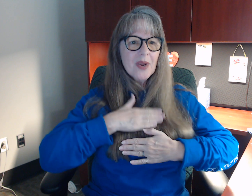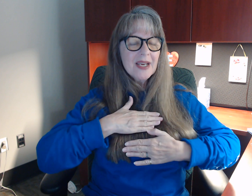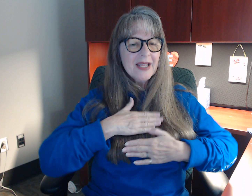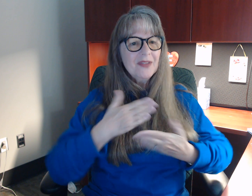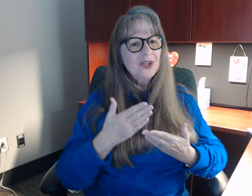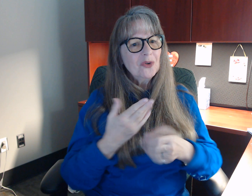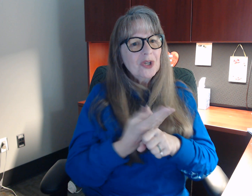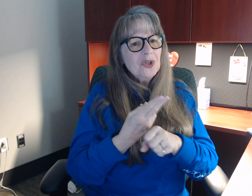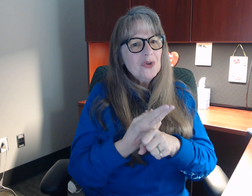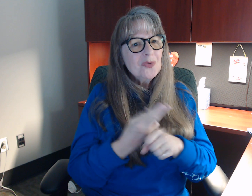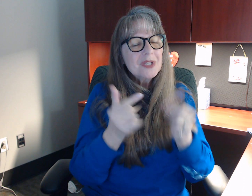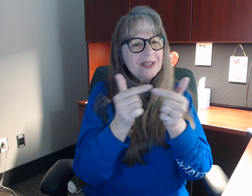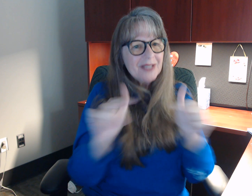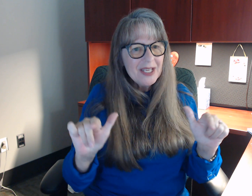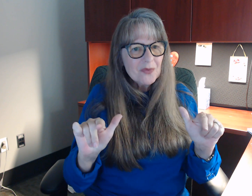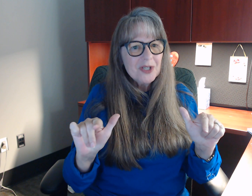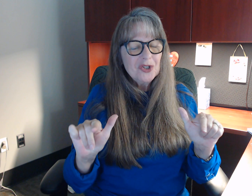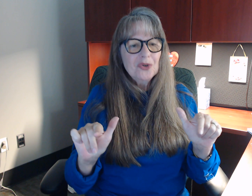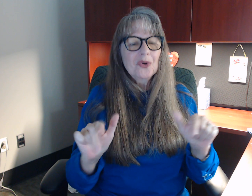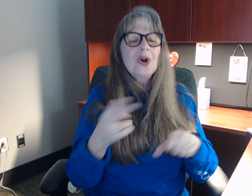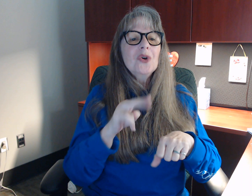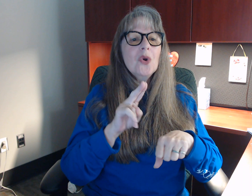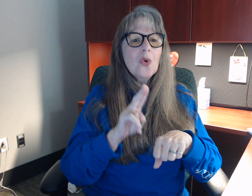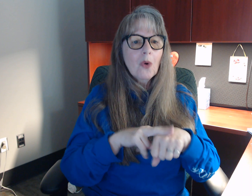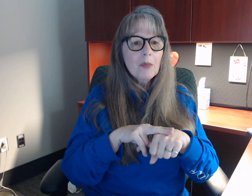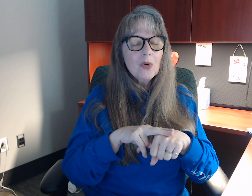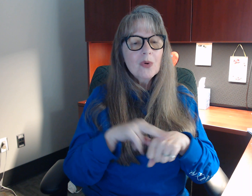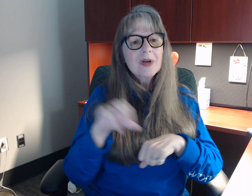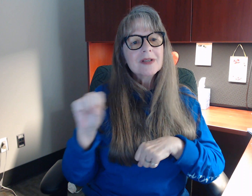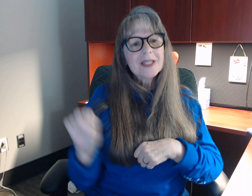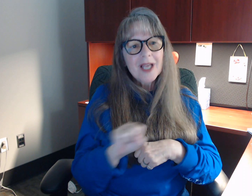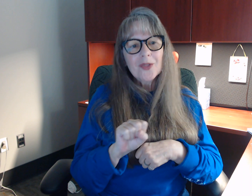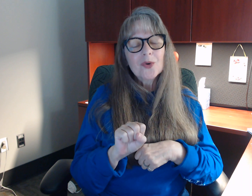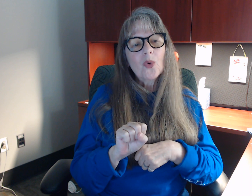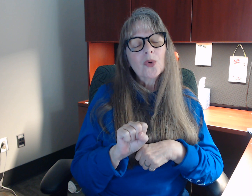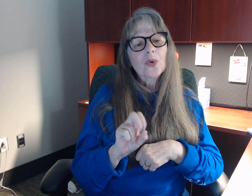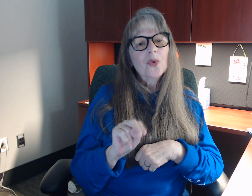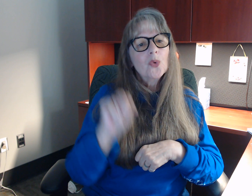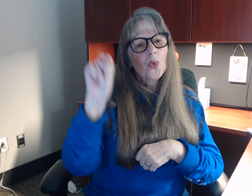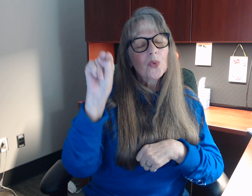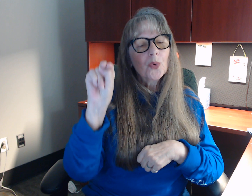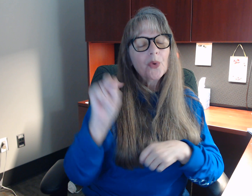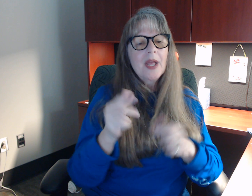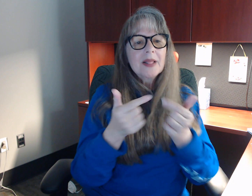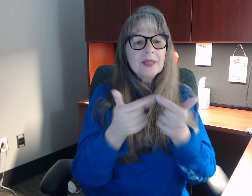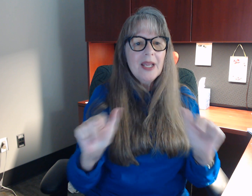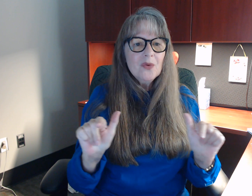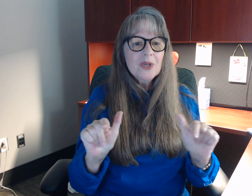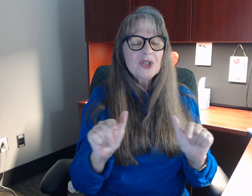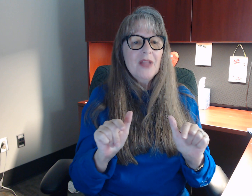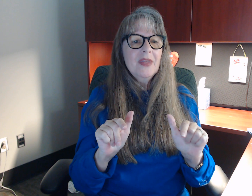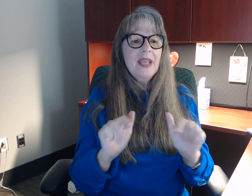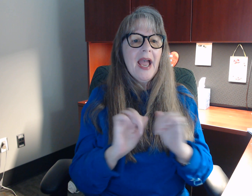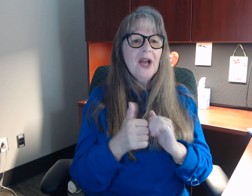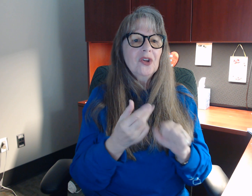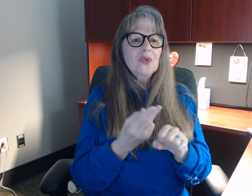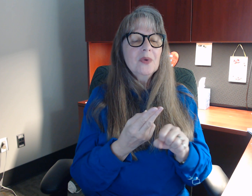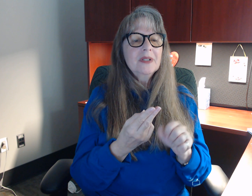and then you can use language, your normal Southern or your Northern language, and then how you would